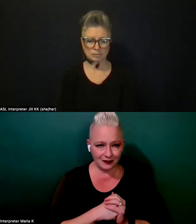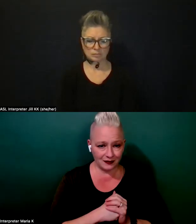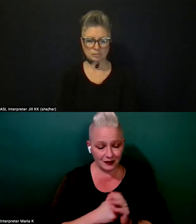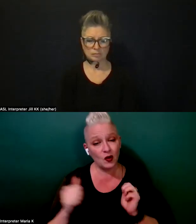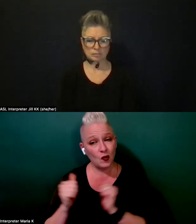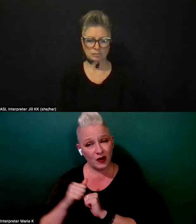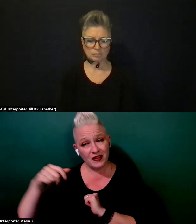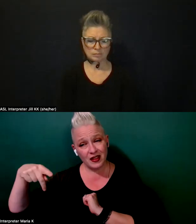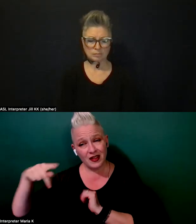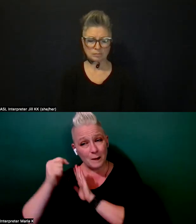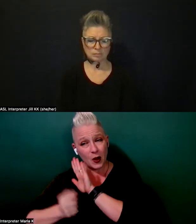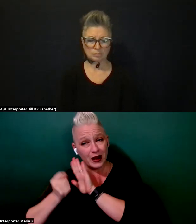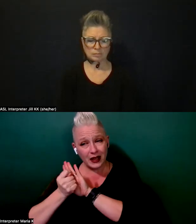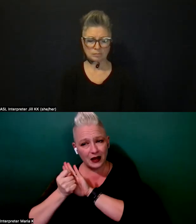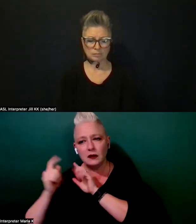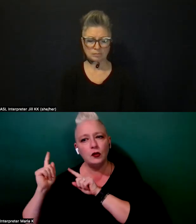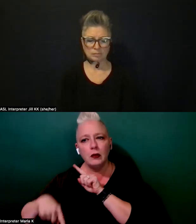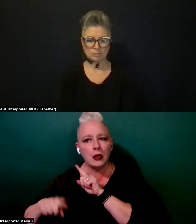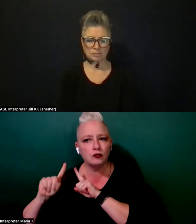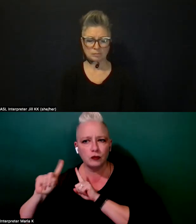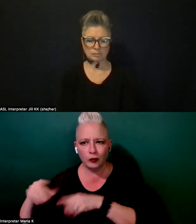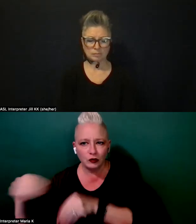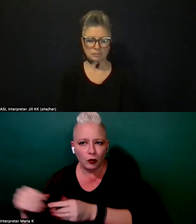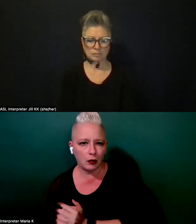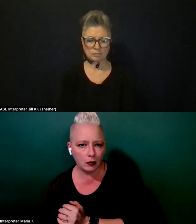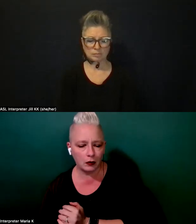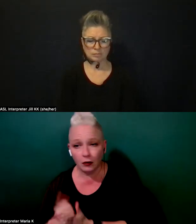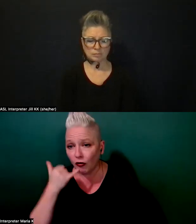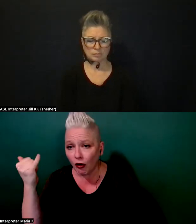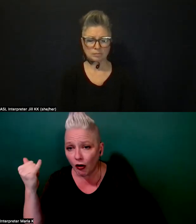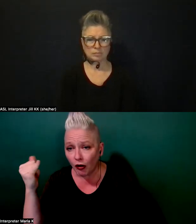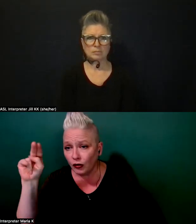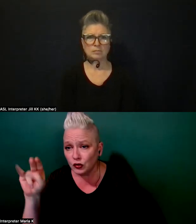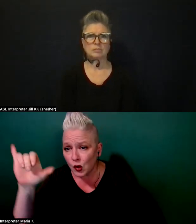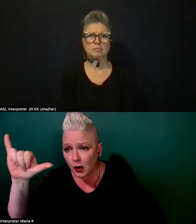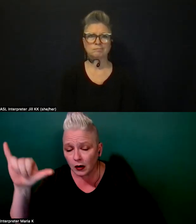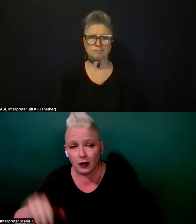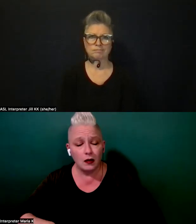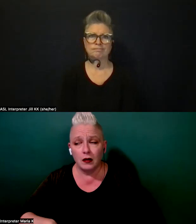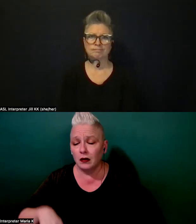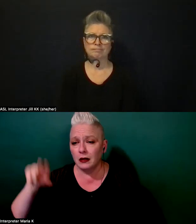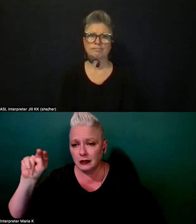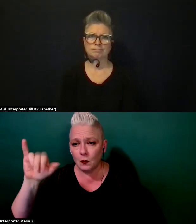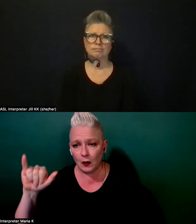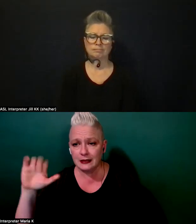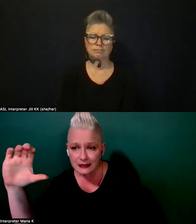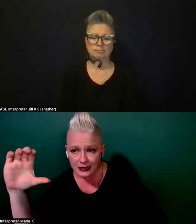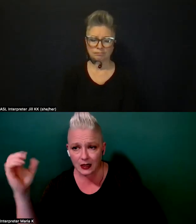can't just run to the store. You usually have to call New York or LA. Yeah,